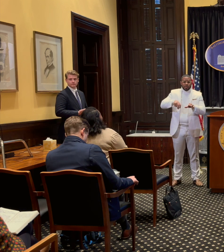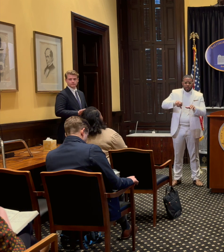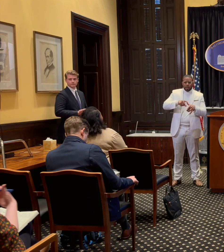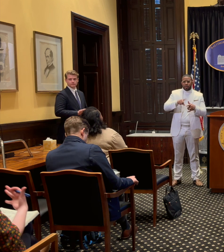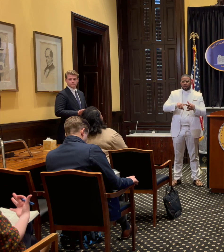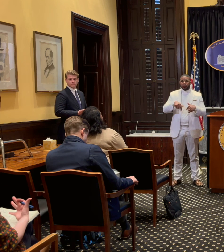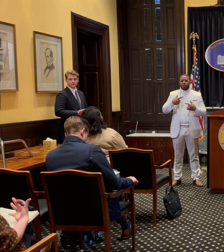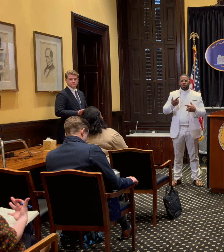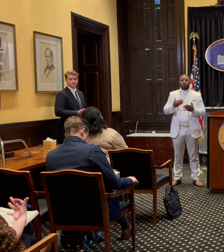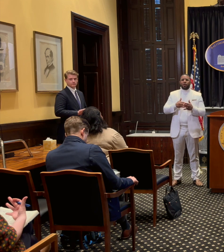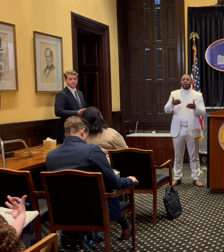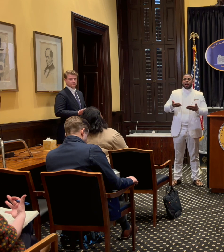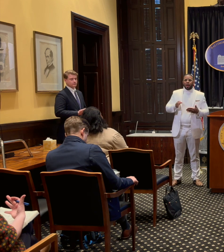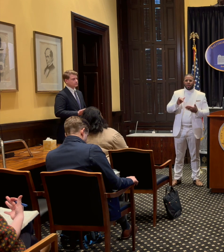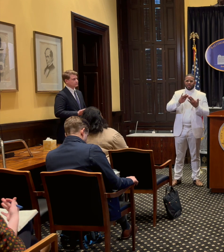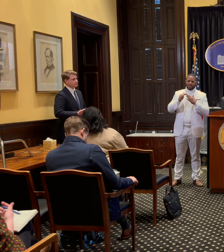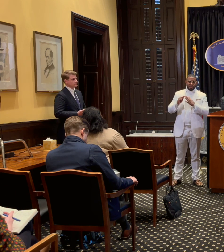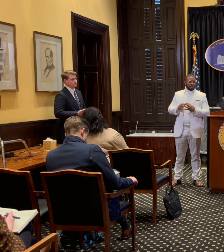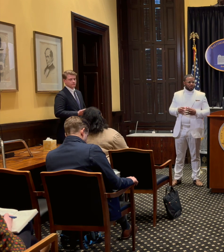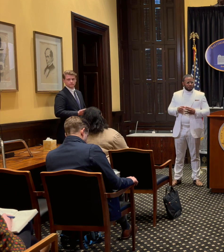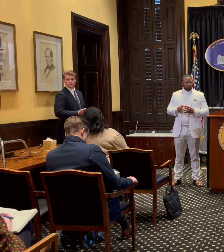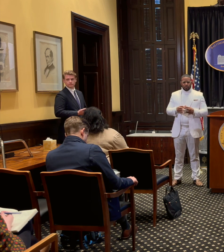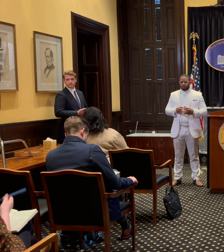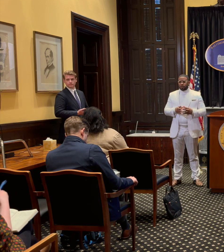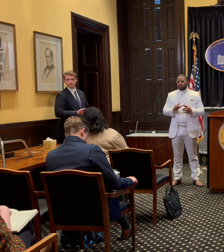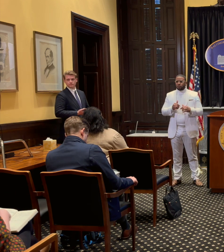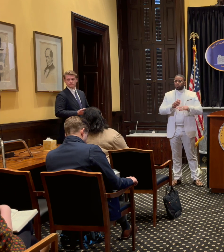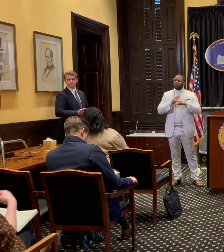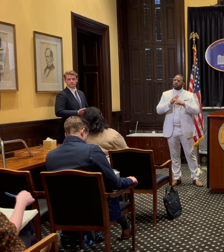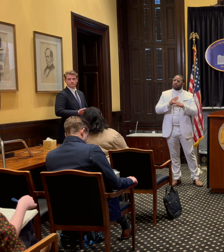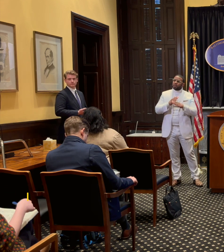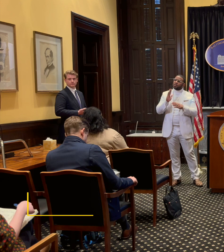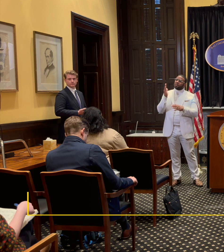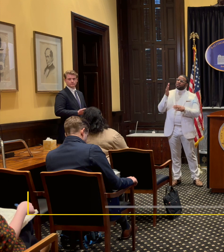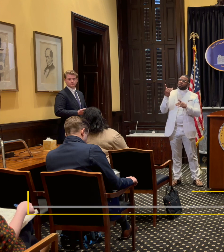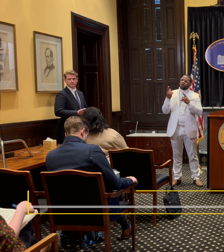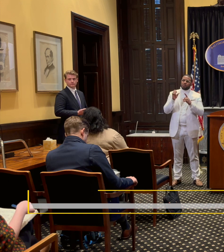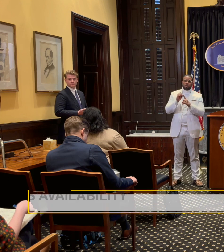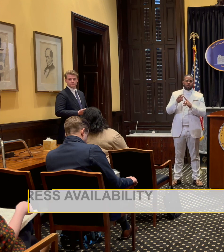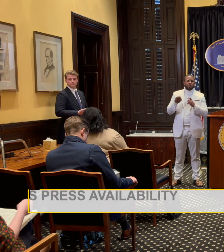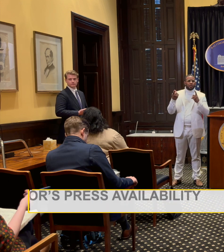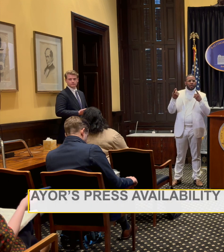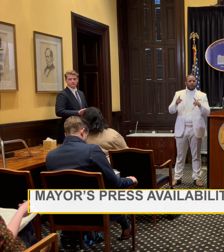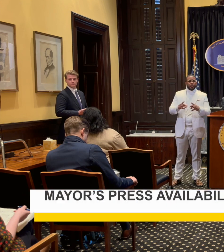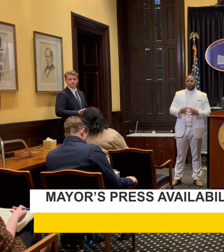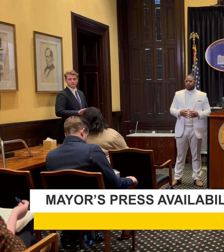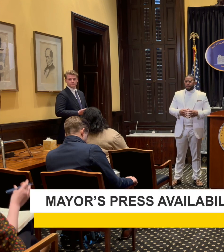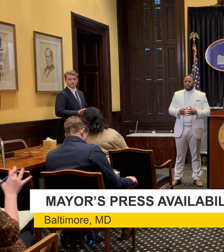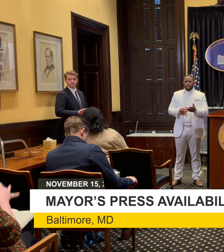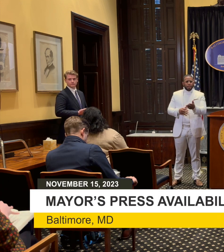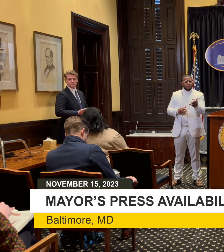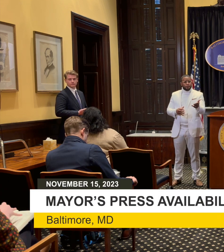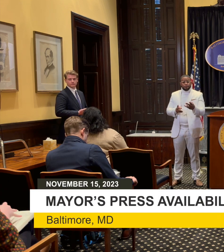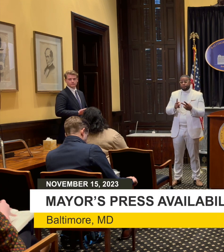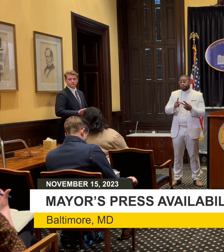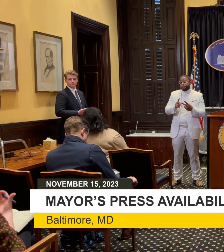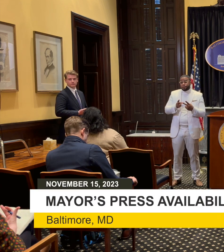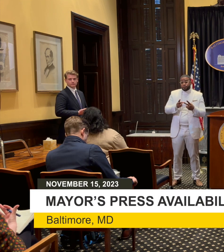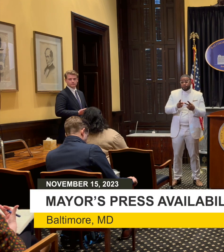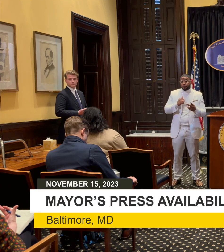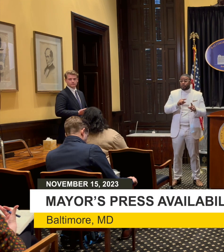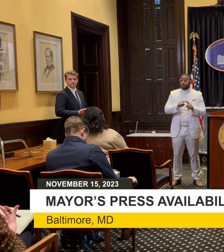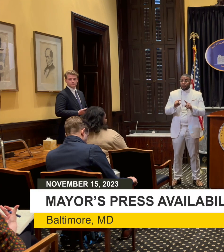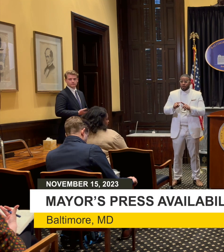then been rehired by the city, to prevent similar situations from happening? And secondarily,